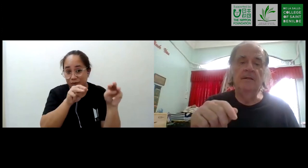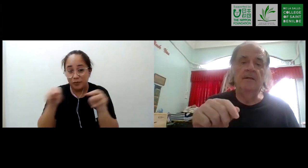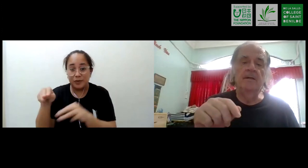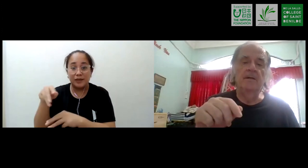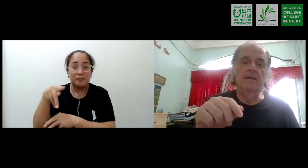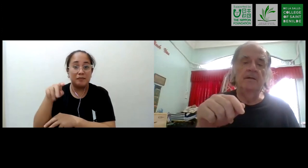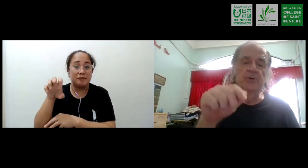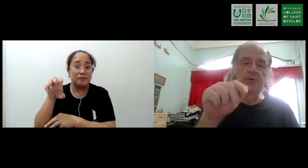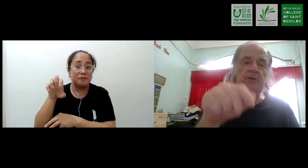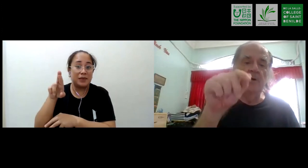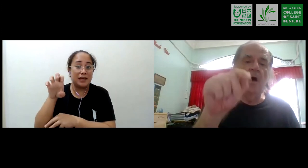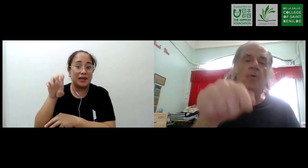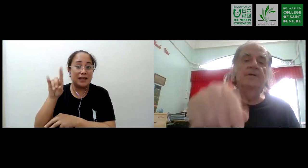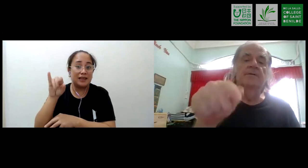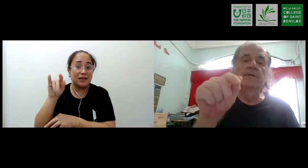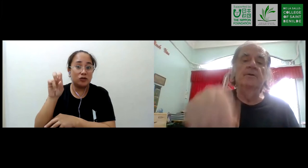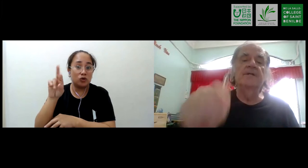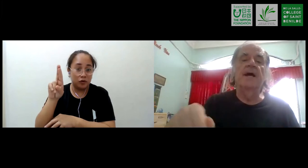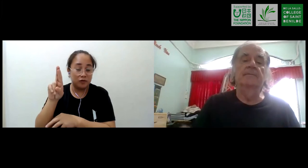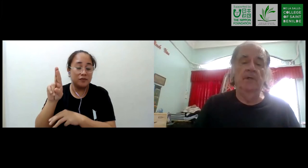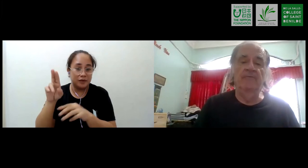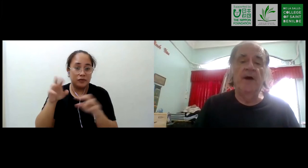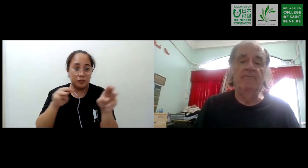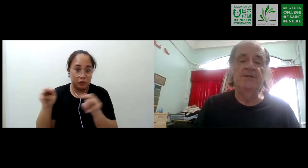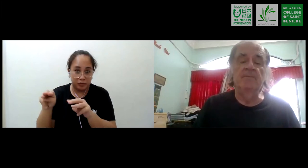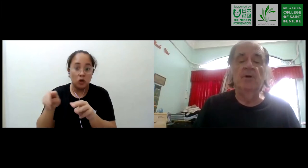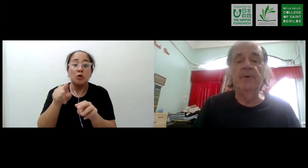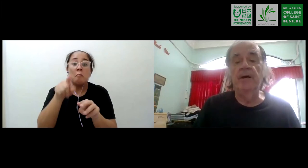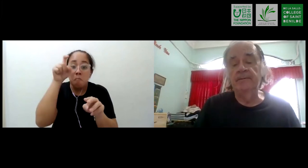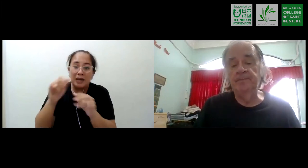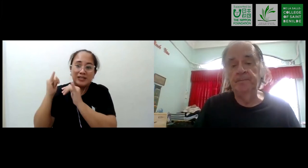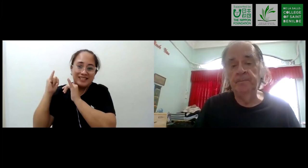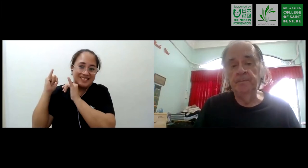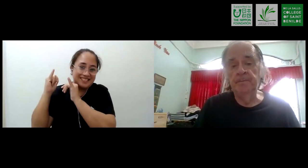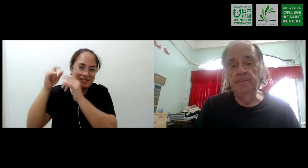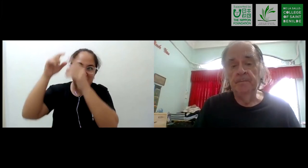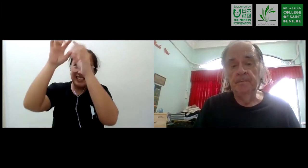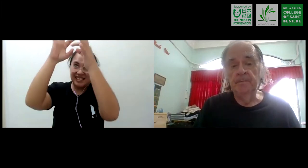then you should always use that if you have a similar pair.